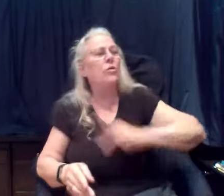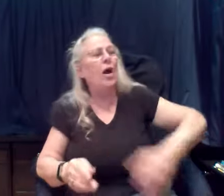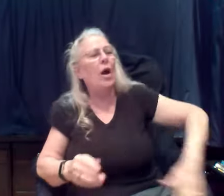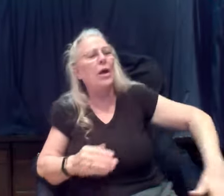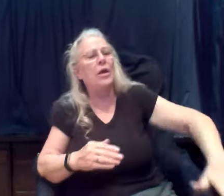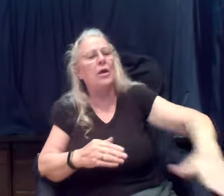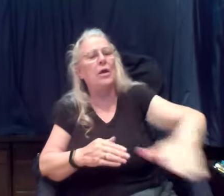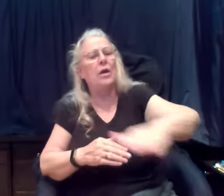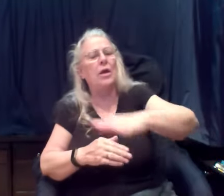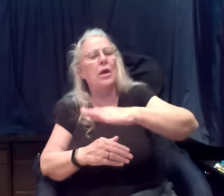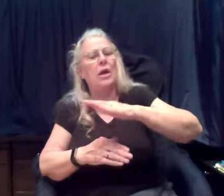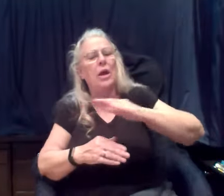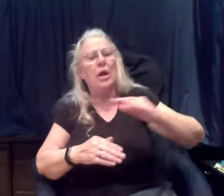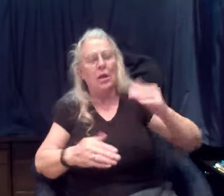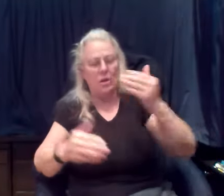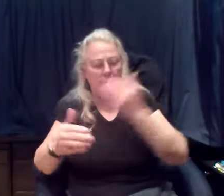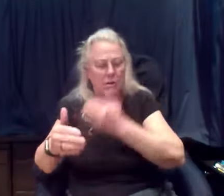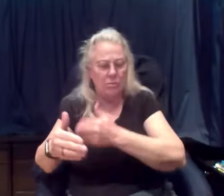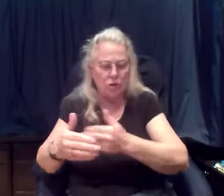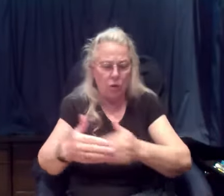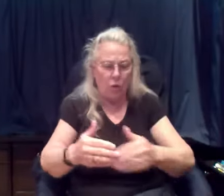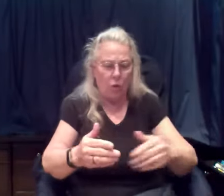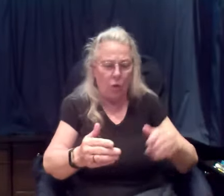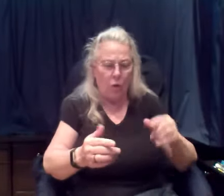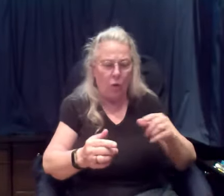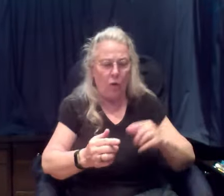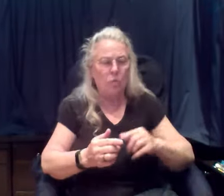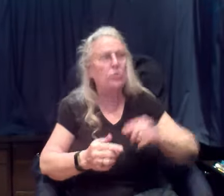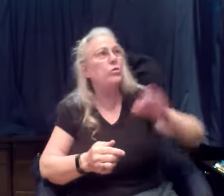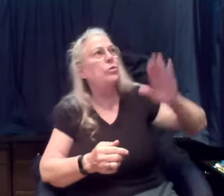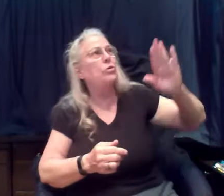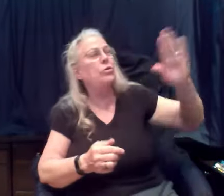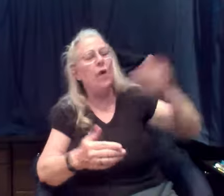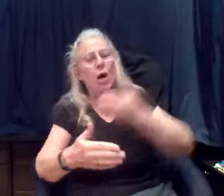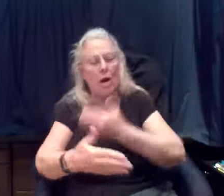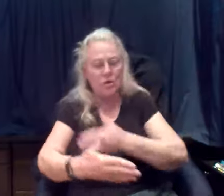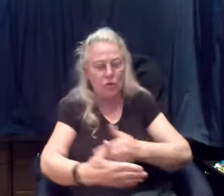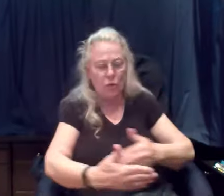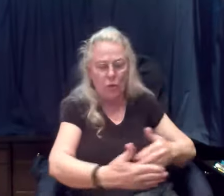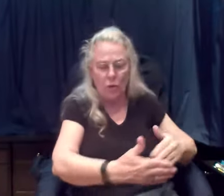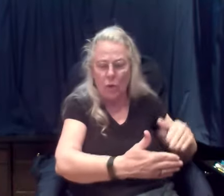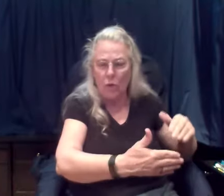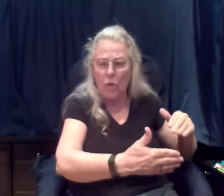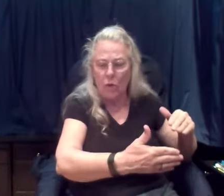thy kingdom shore, to thy